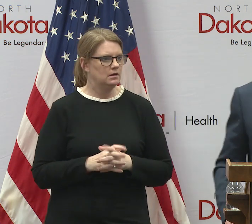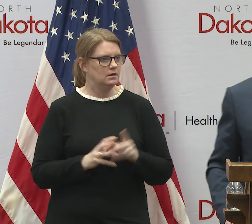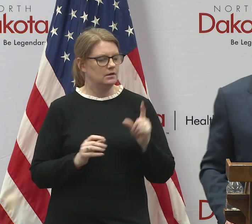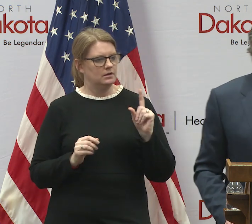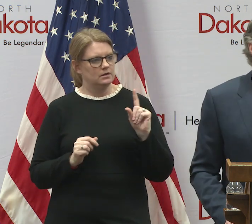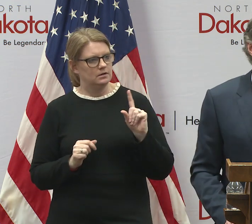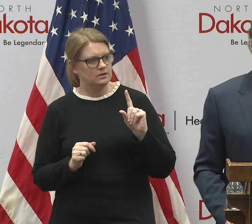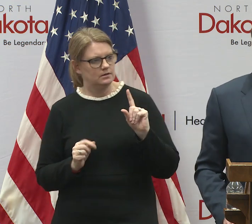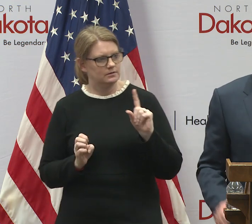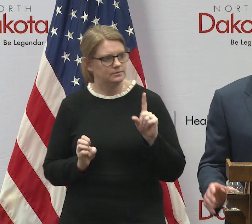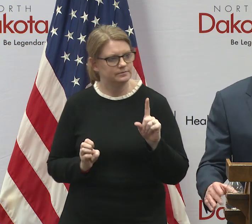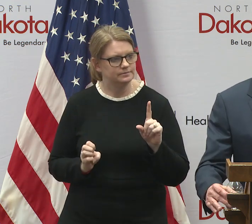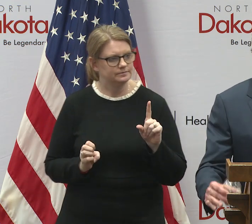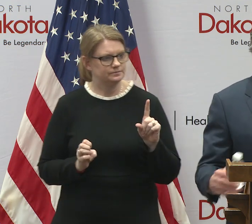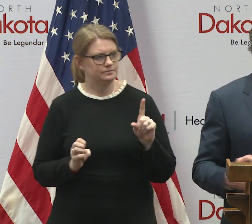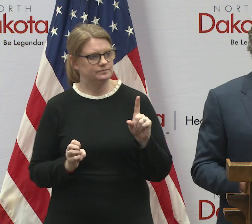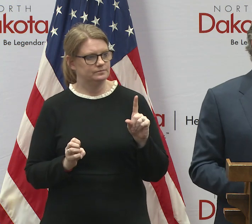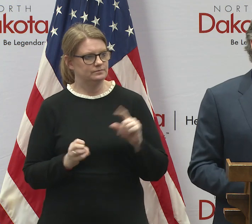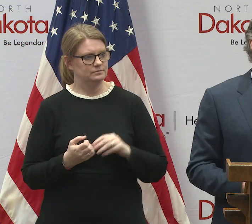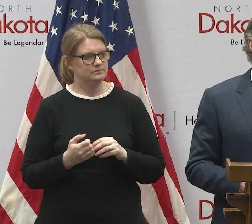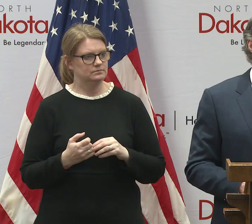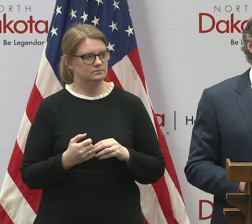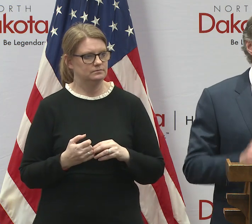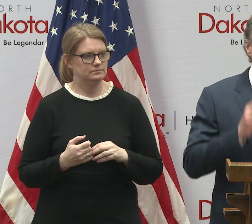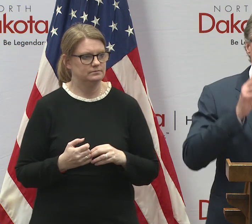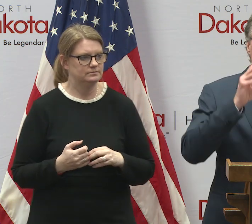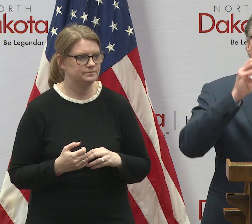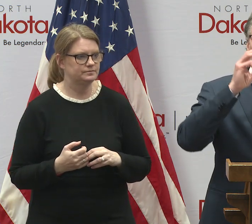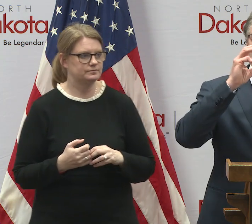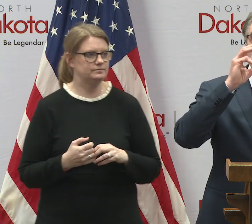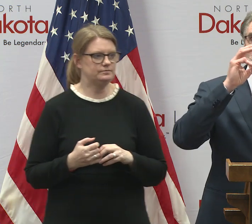up on that then, Governor, how long can our cushion last?